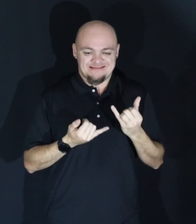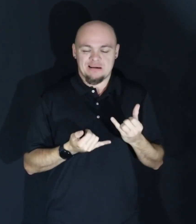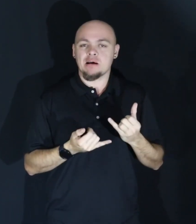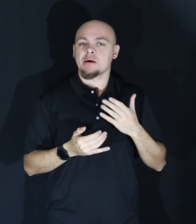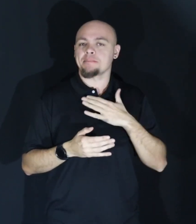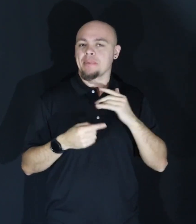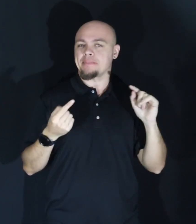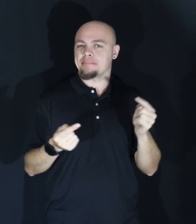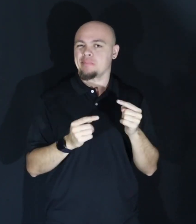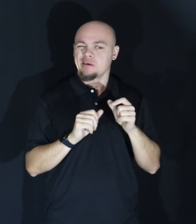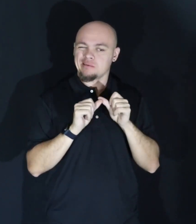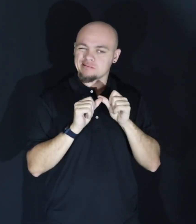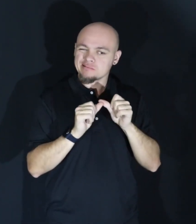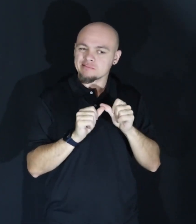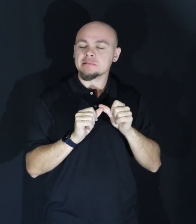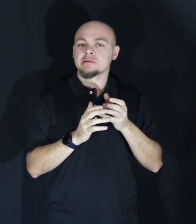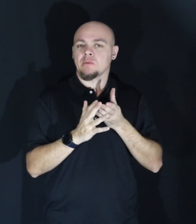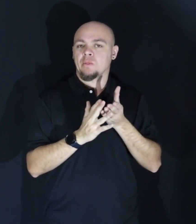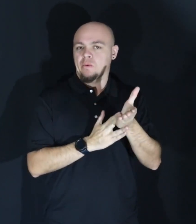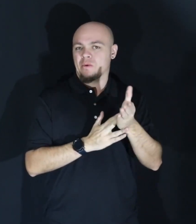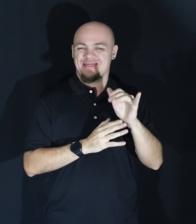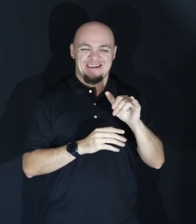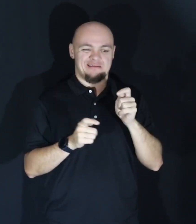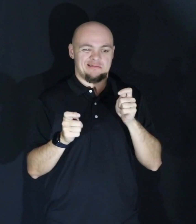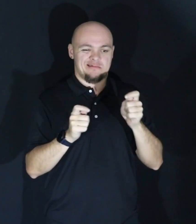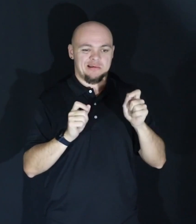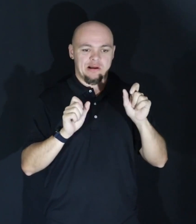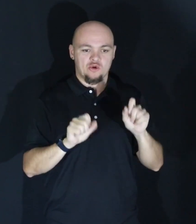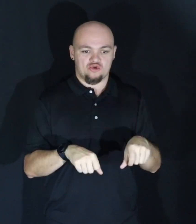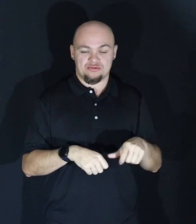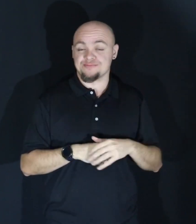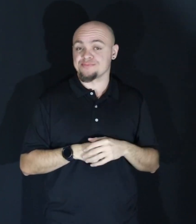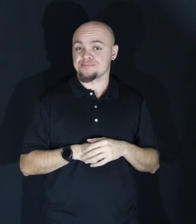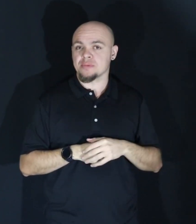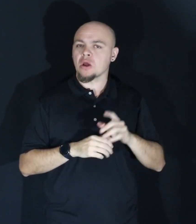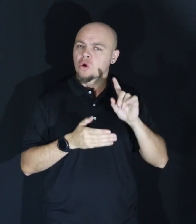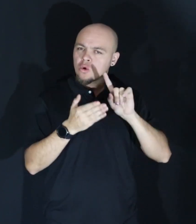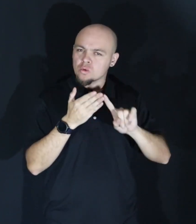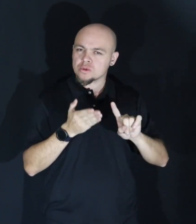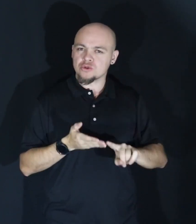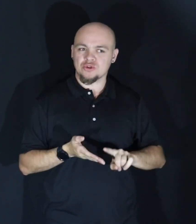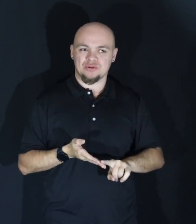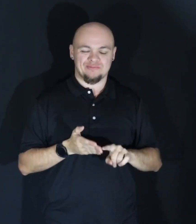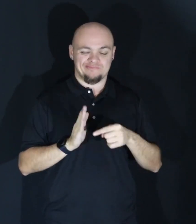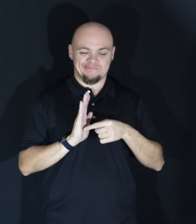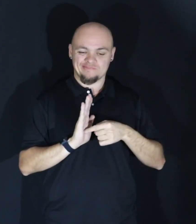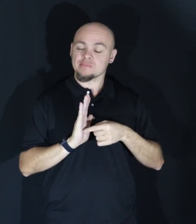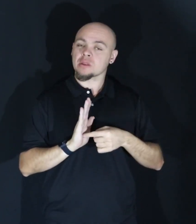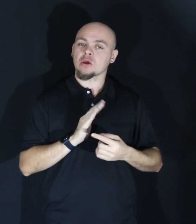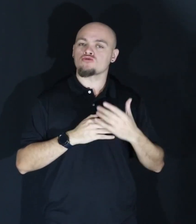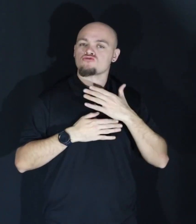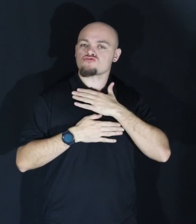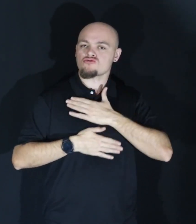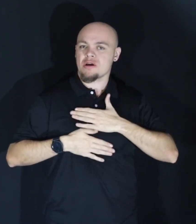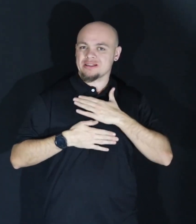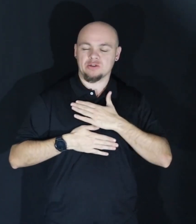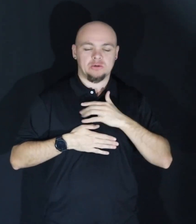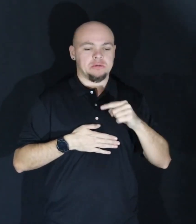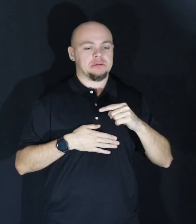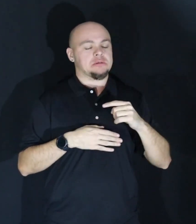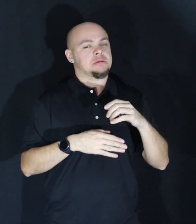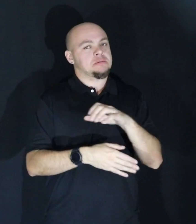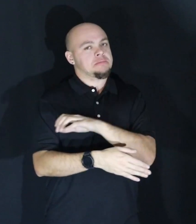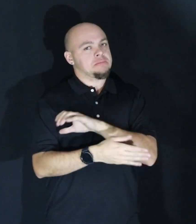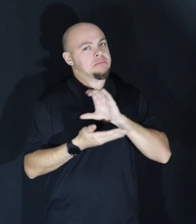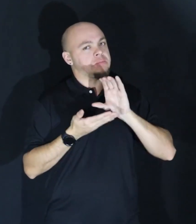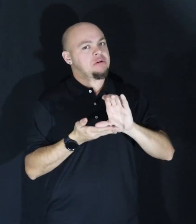pain, making it easier to manage in that moment. Research shows that gratitude is the single most powerful way of increasing